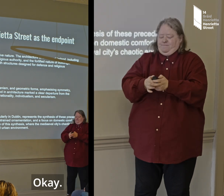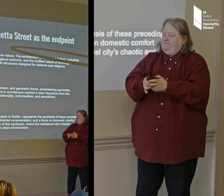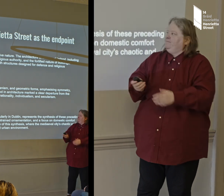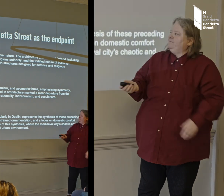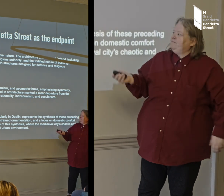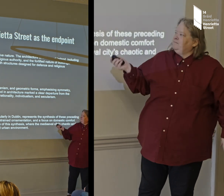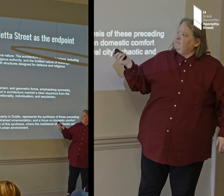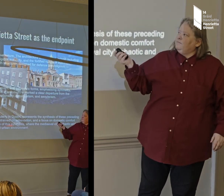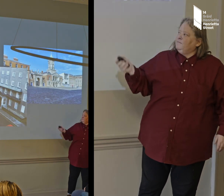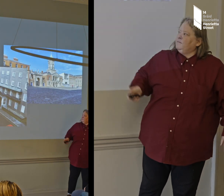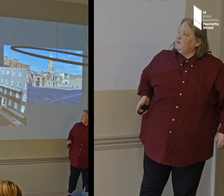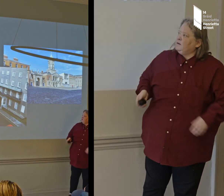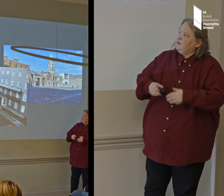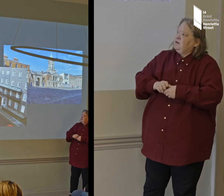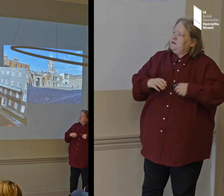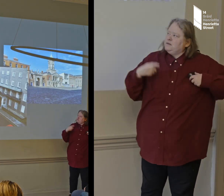Okay.